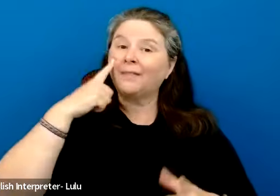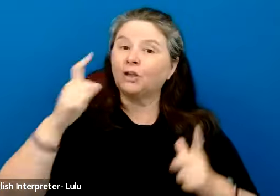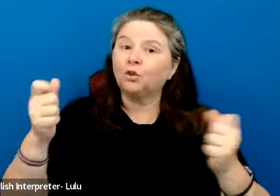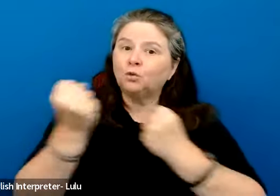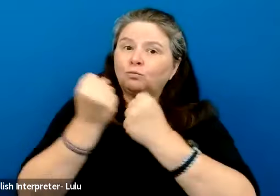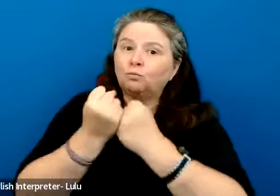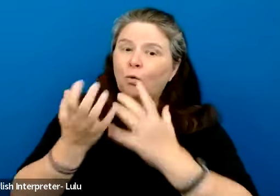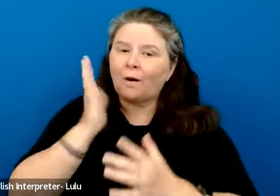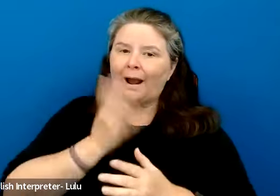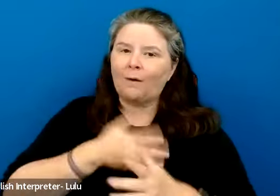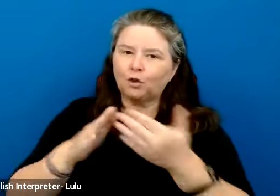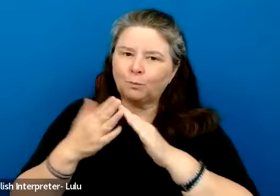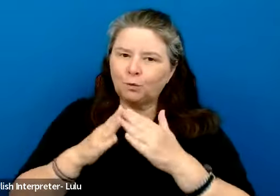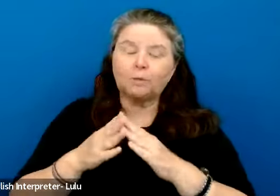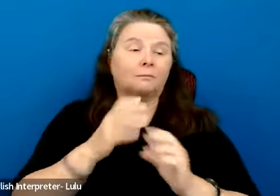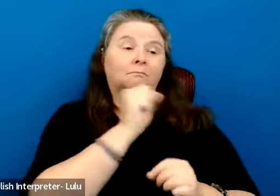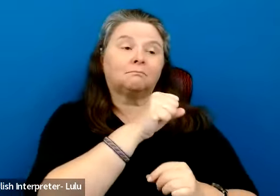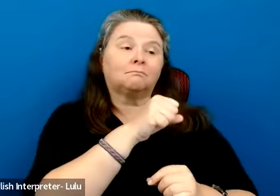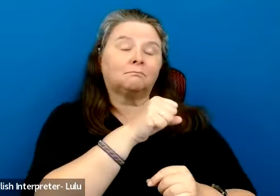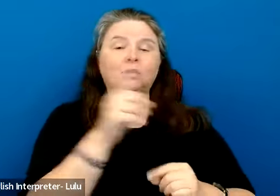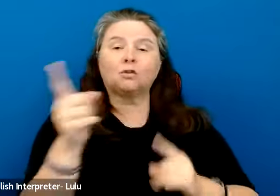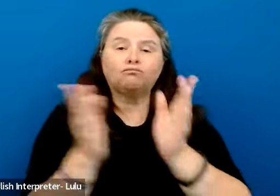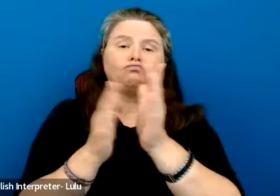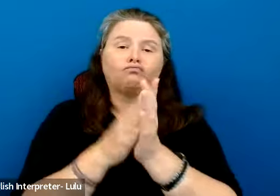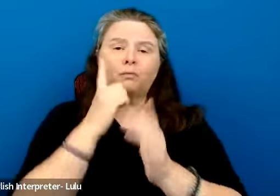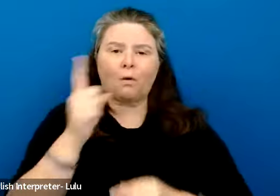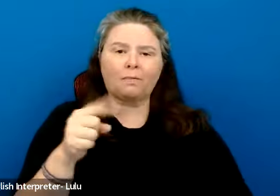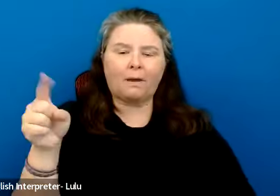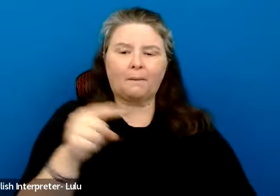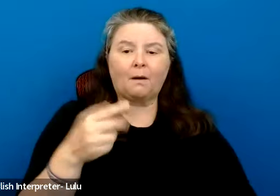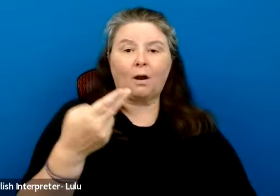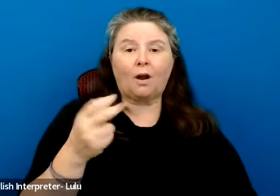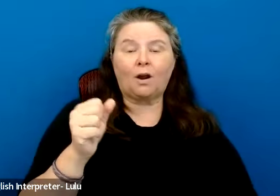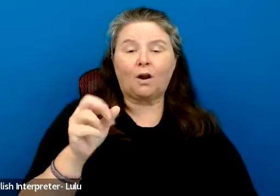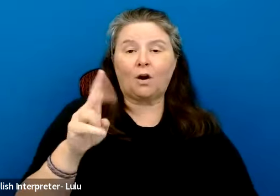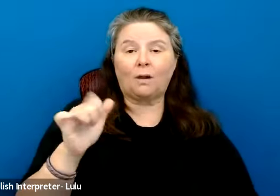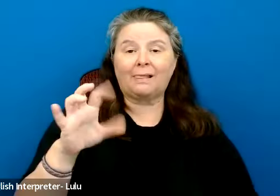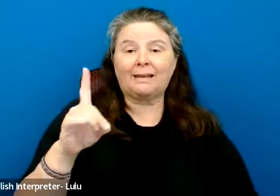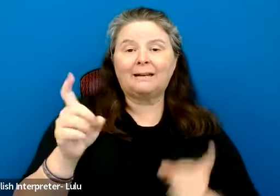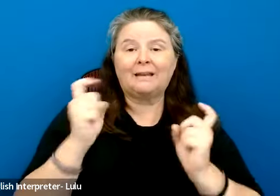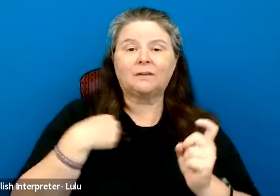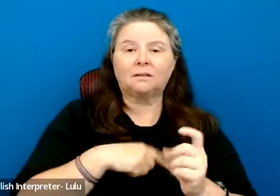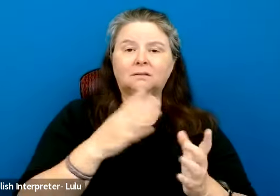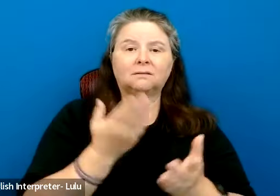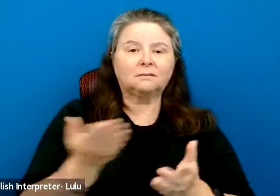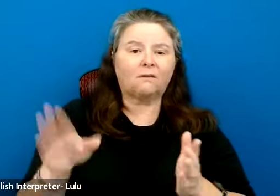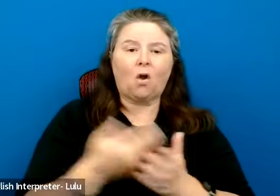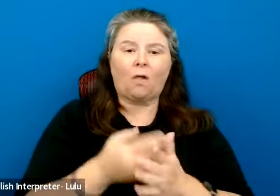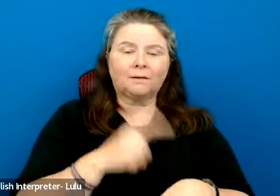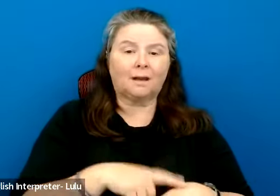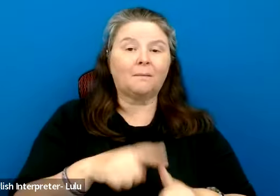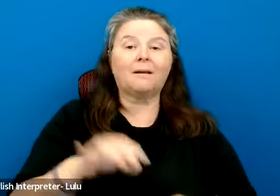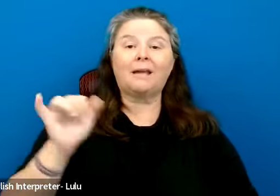supporters of our community. So They are. so shout out to them. Harlan gives us stuff all the time. And Intaza,